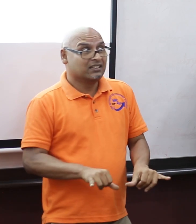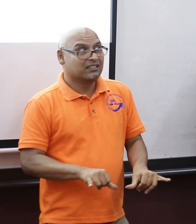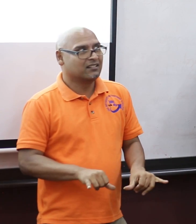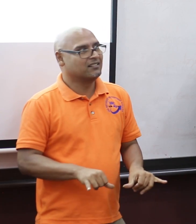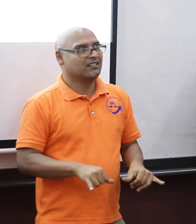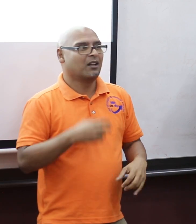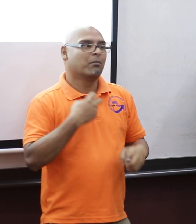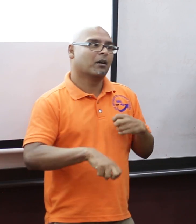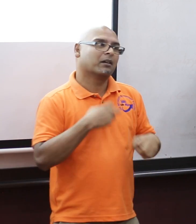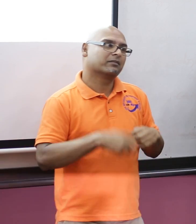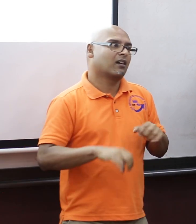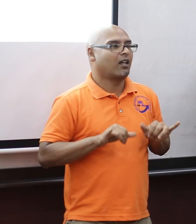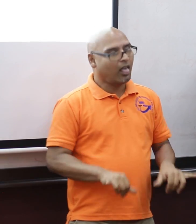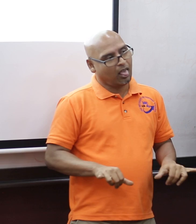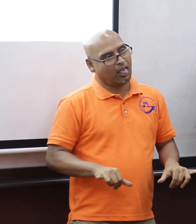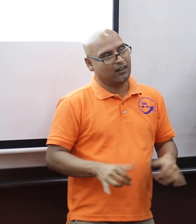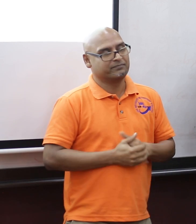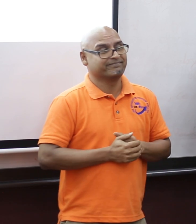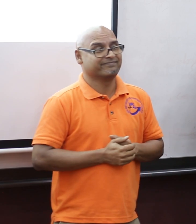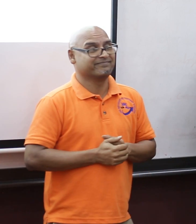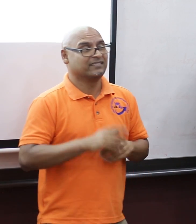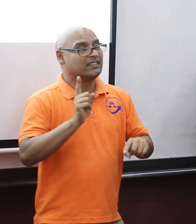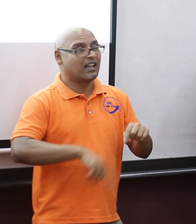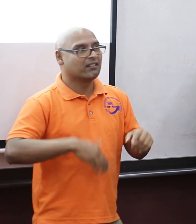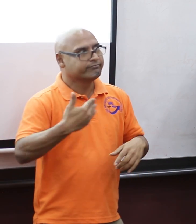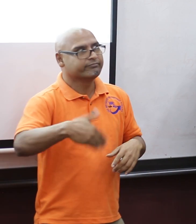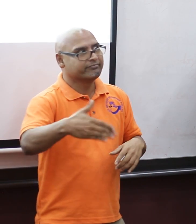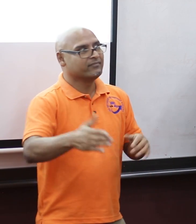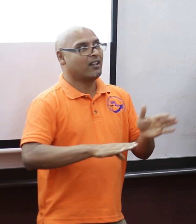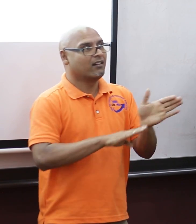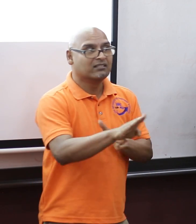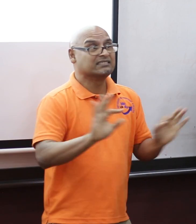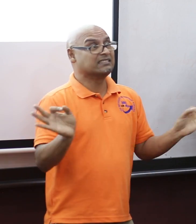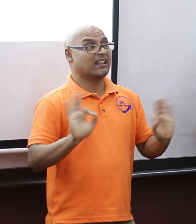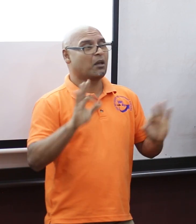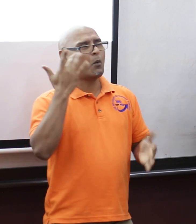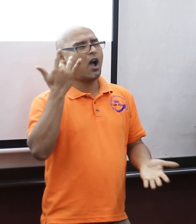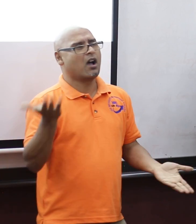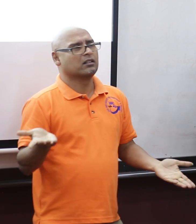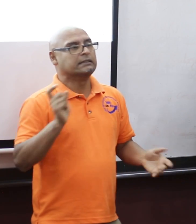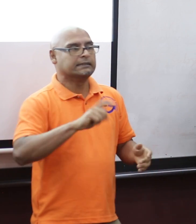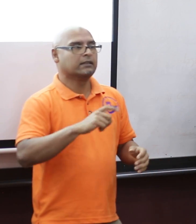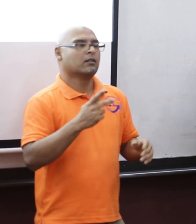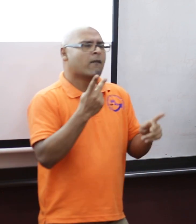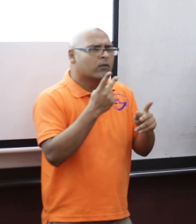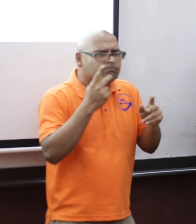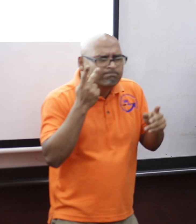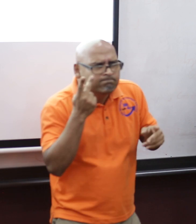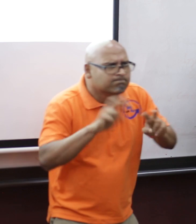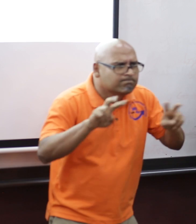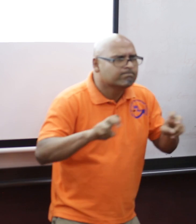difficult for us to continuously move forward. And we have to try and figure out why that is. So Article